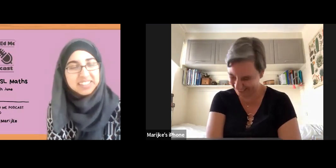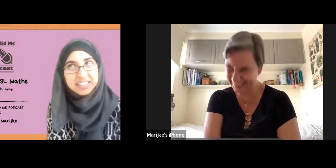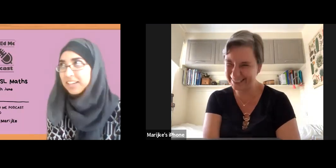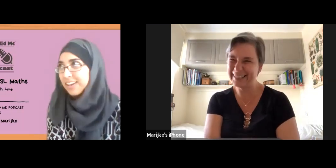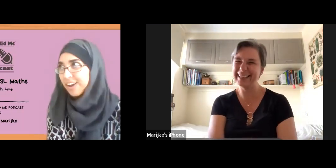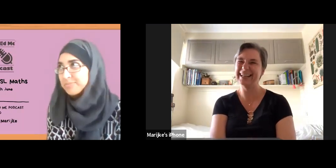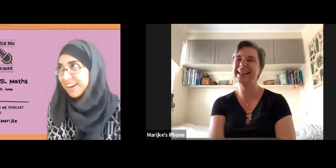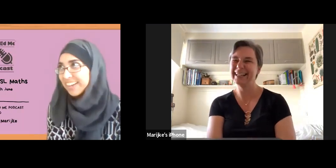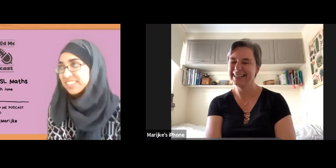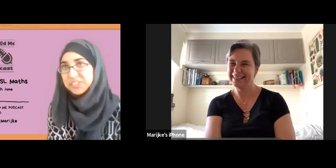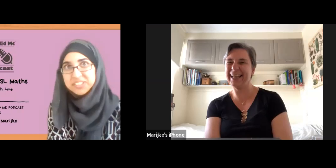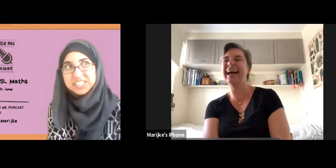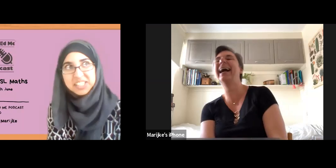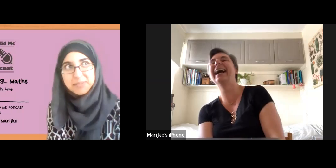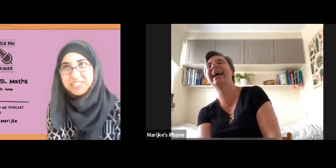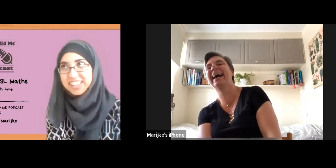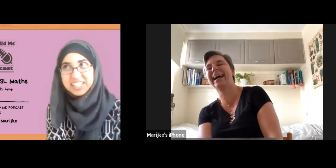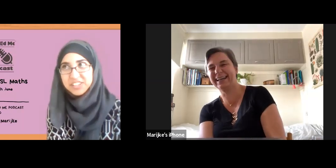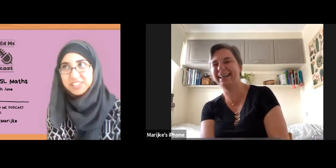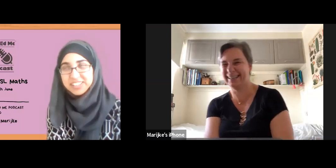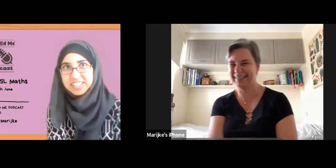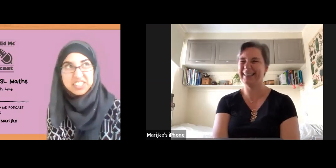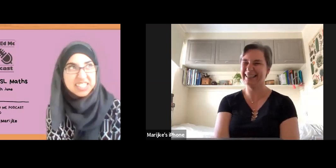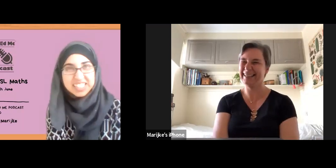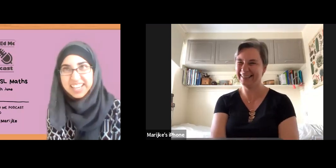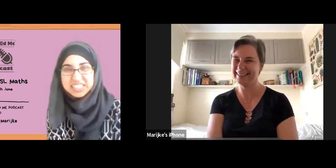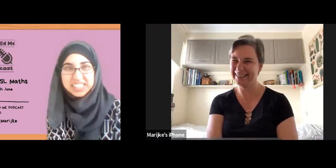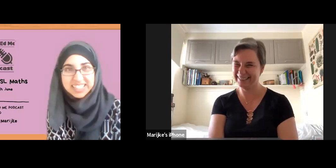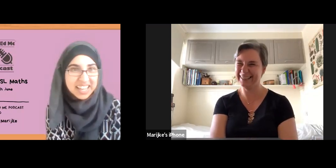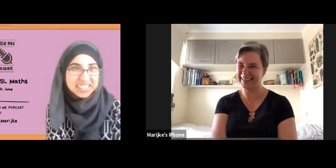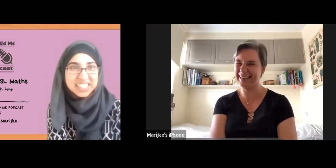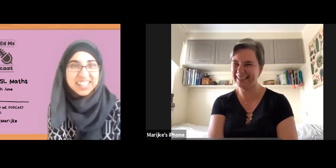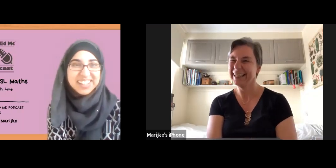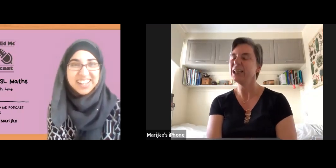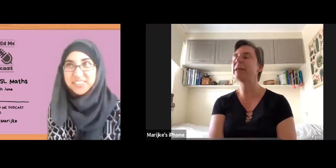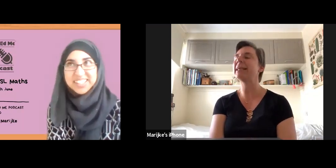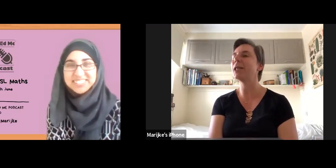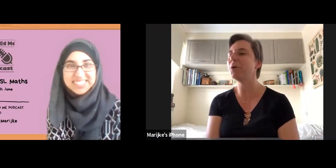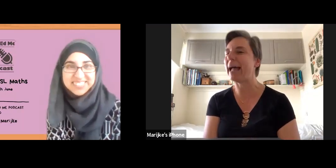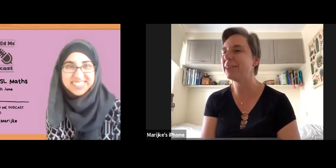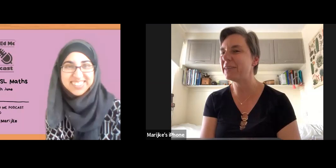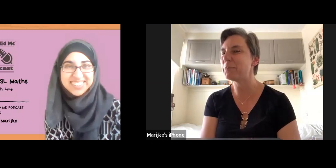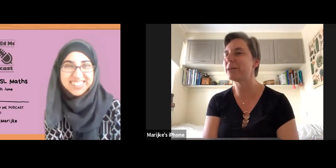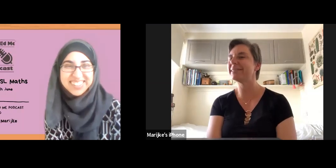thinking, oh my, the school system, the kids there's 30 kids in a class. Yeah, you'll be getting a lot more end of year presents, I